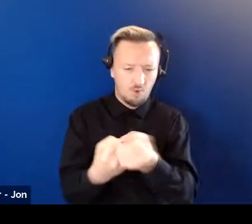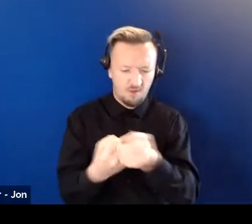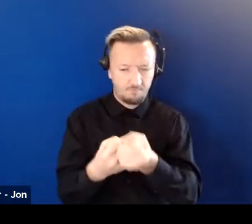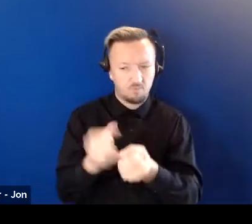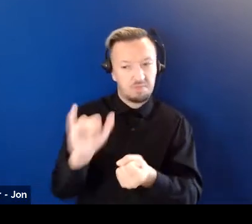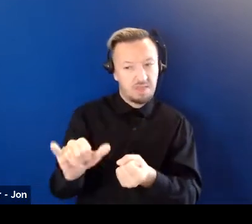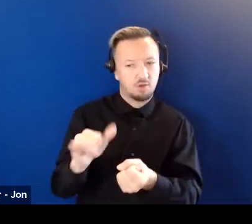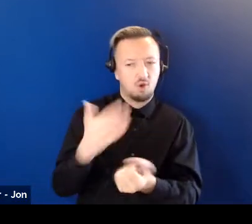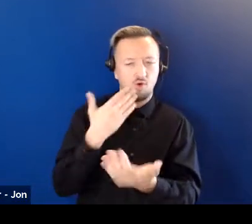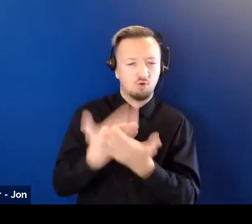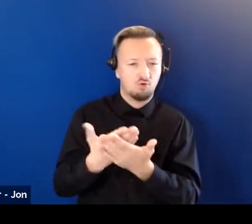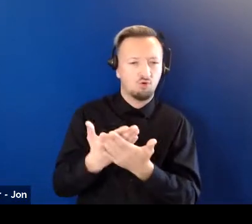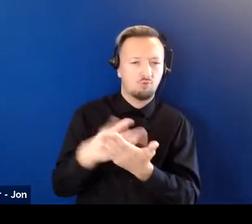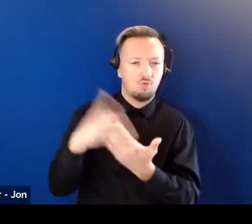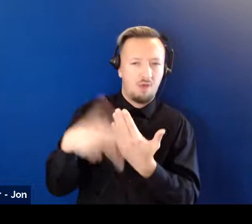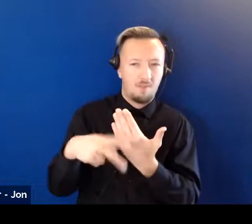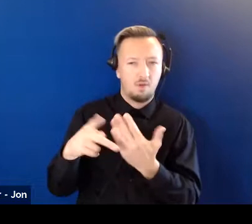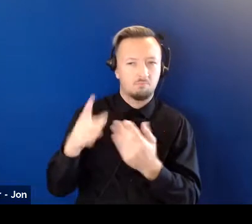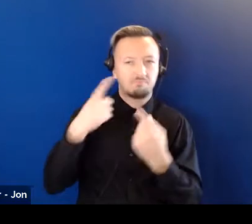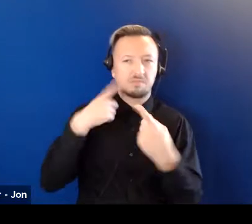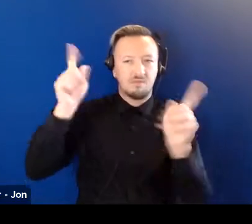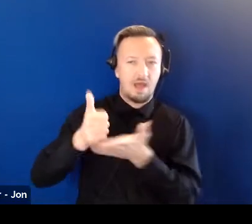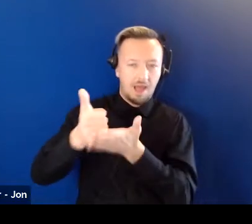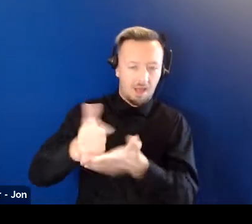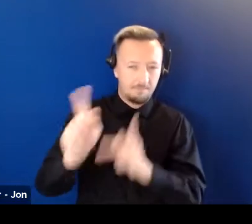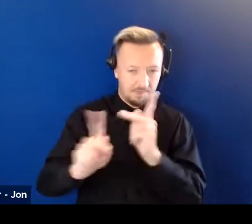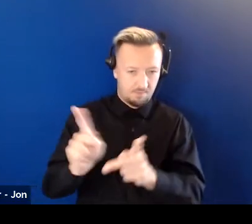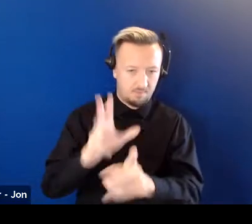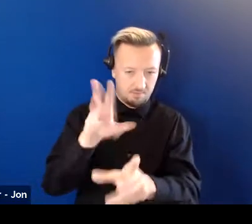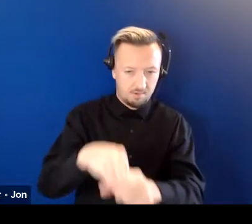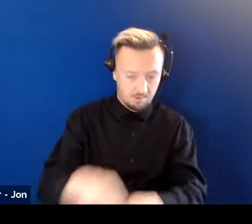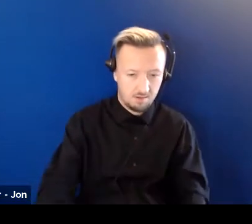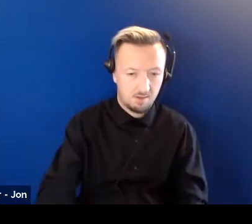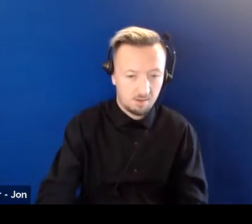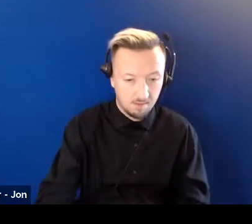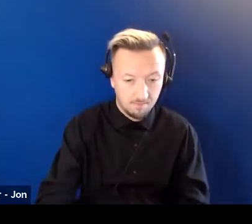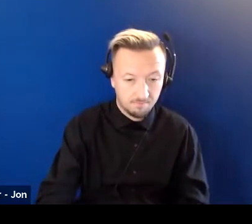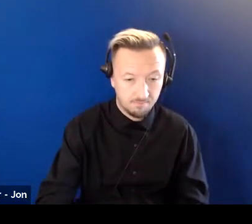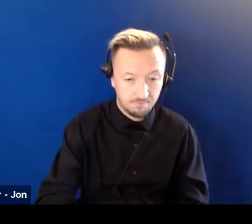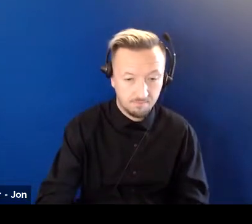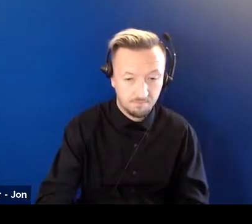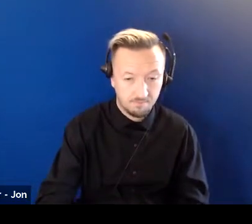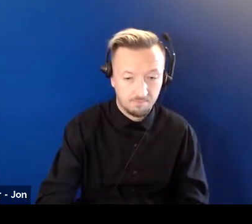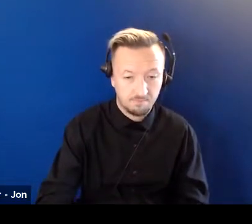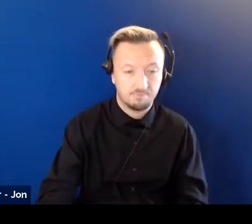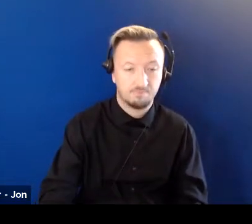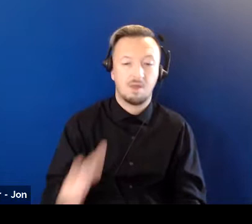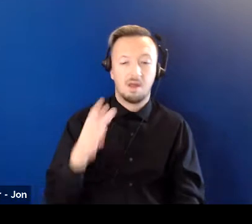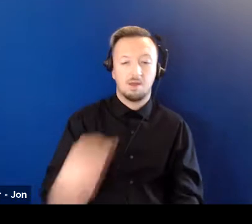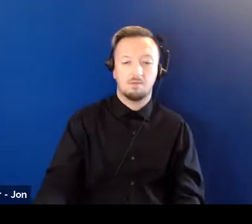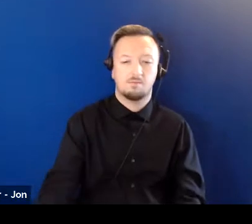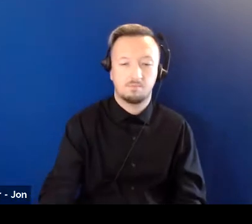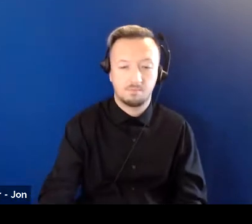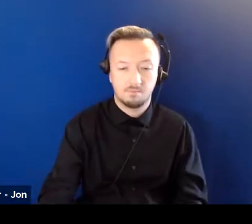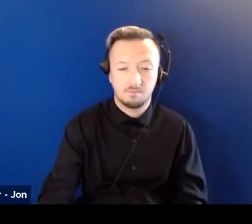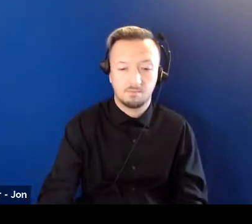model for people getting into the workforce. And those staff are also getting trained in customized employment. We do